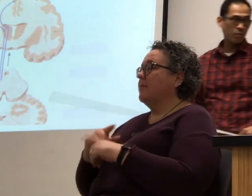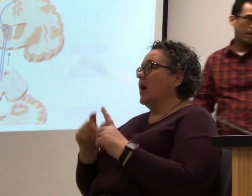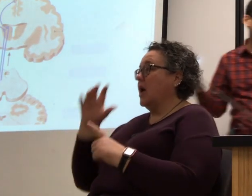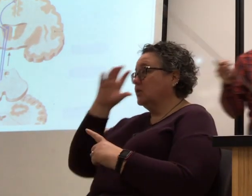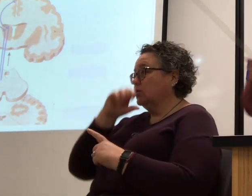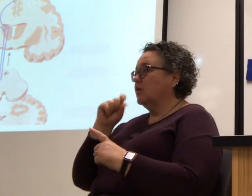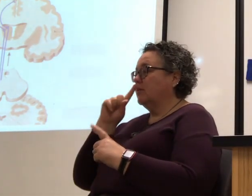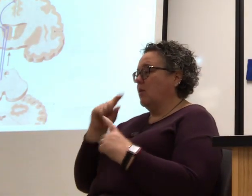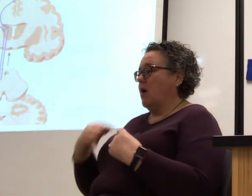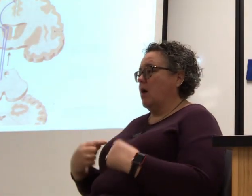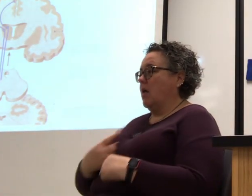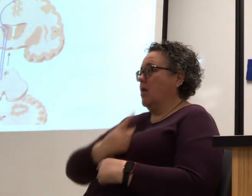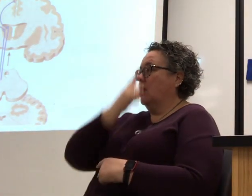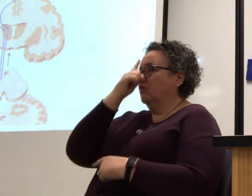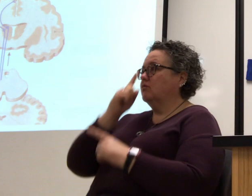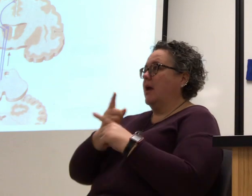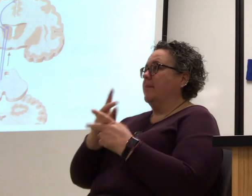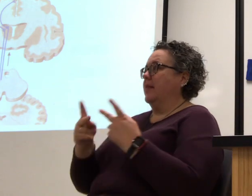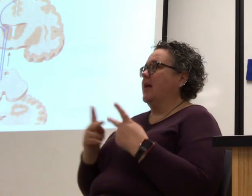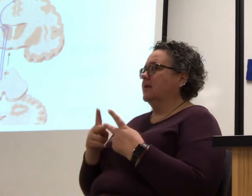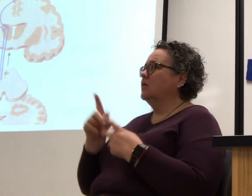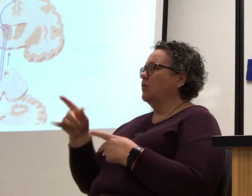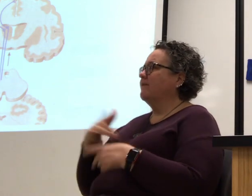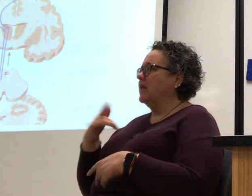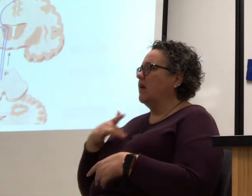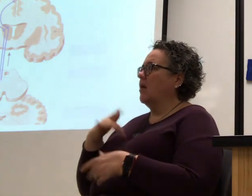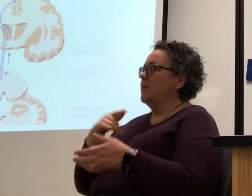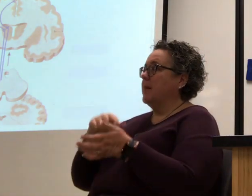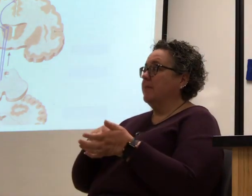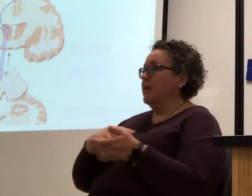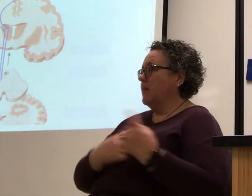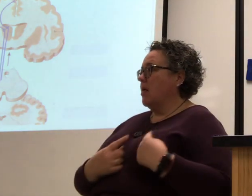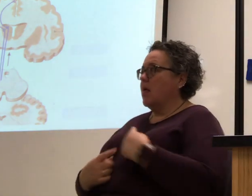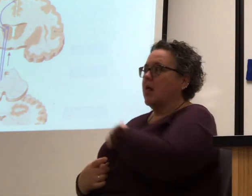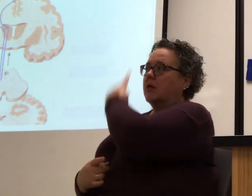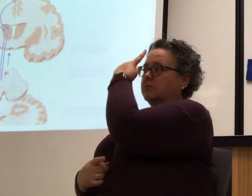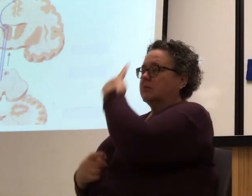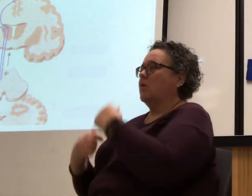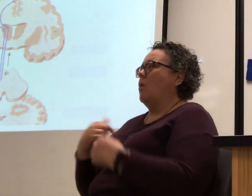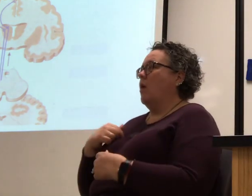projecting to the correct part that feels your hand or your foot, whatever it is.